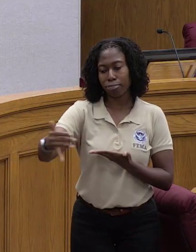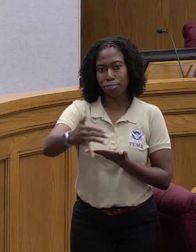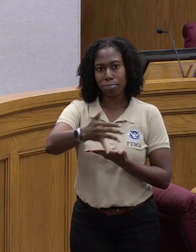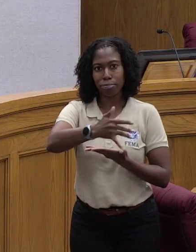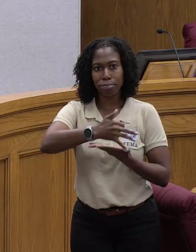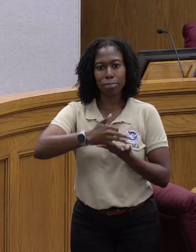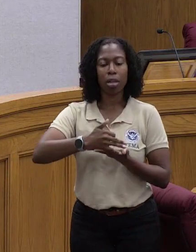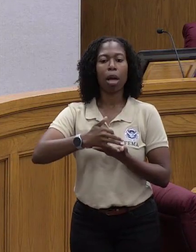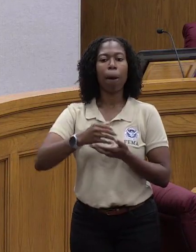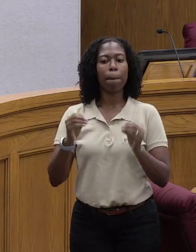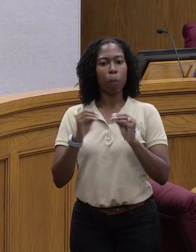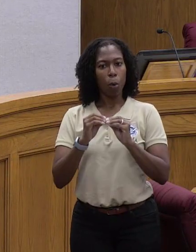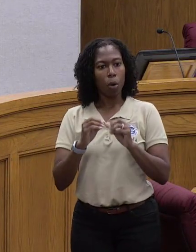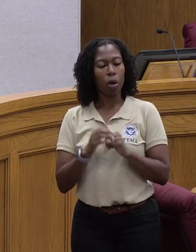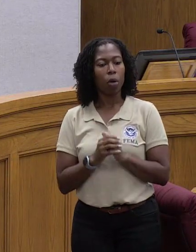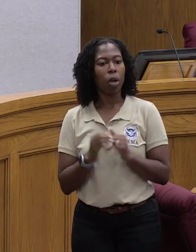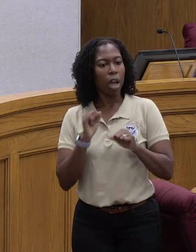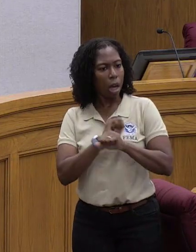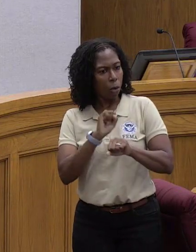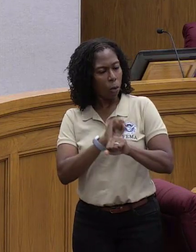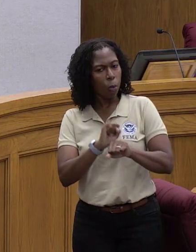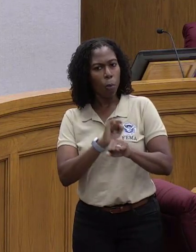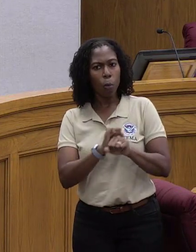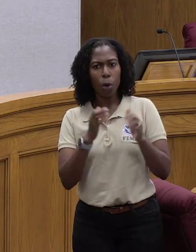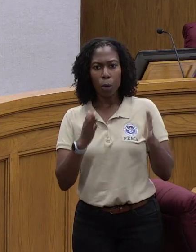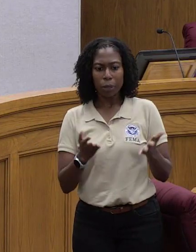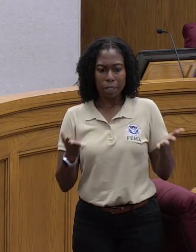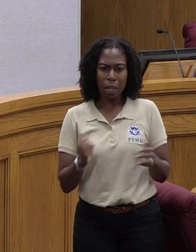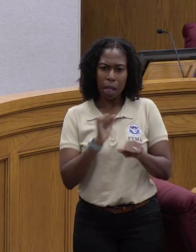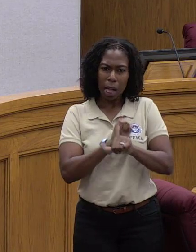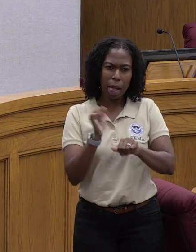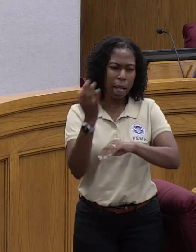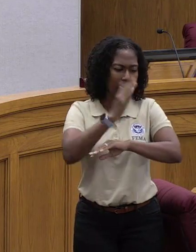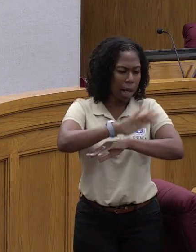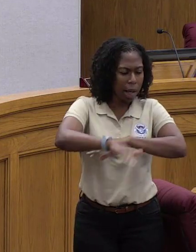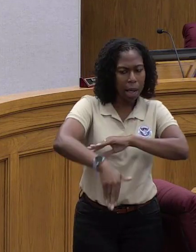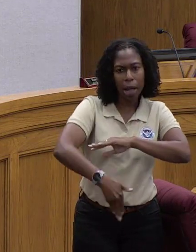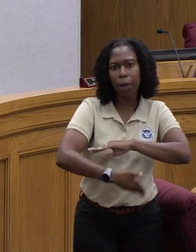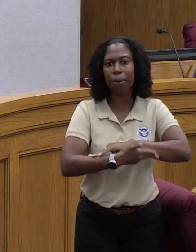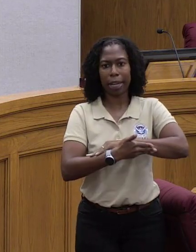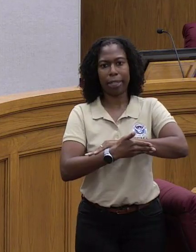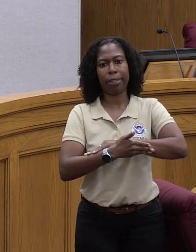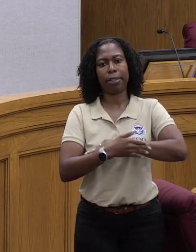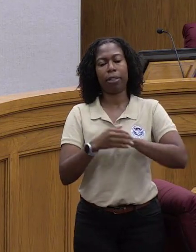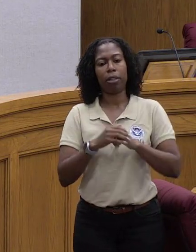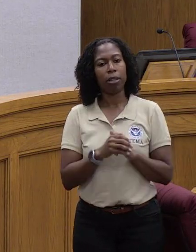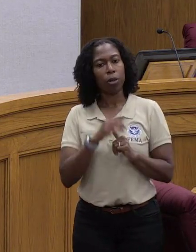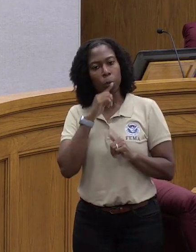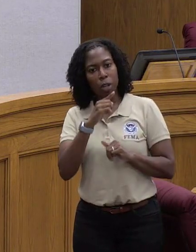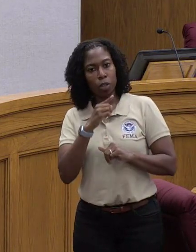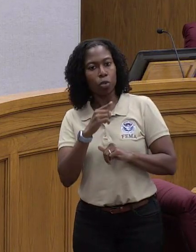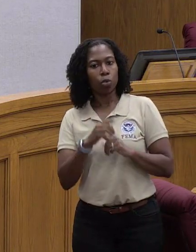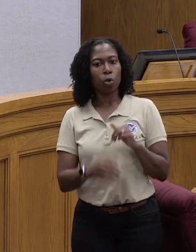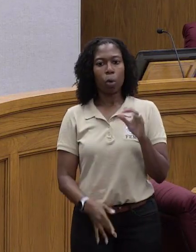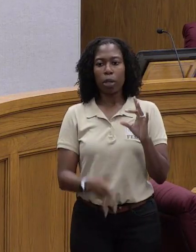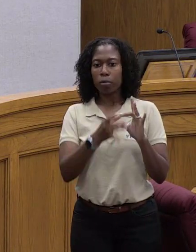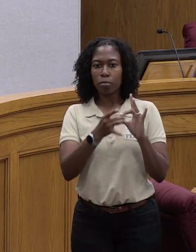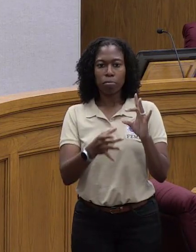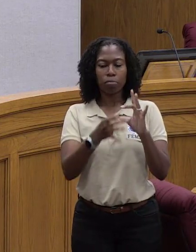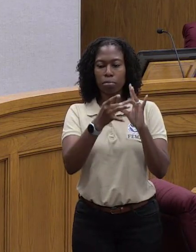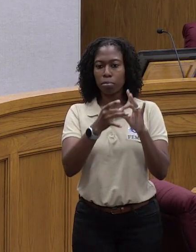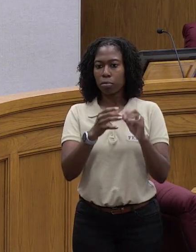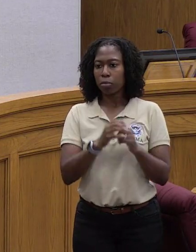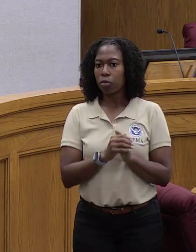working around the clock to restore service throughout Louisiana. As restoration is completed, we have been bringing additional crews to